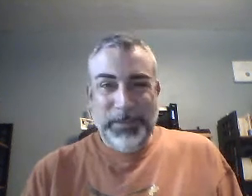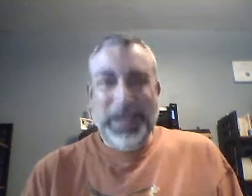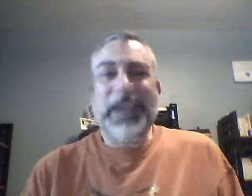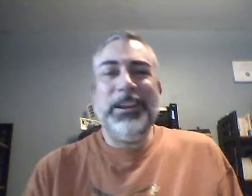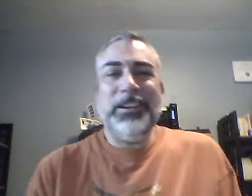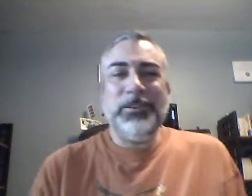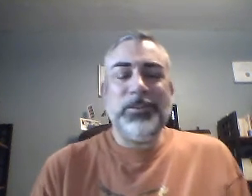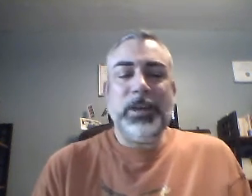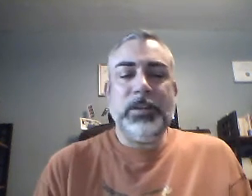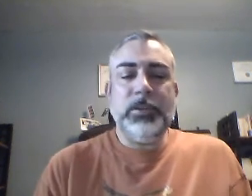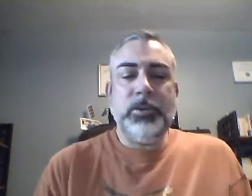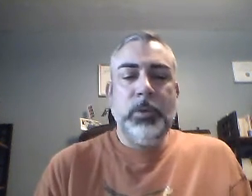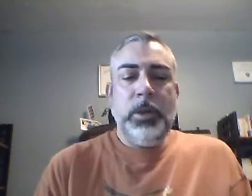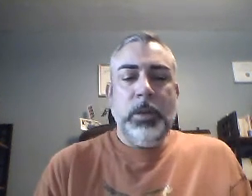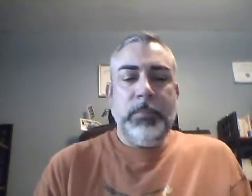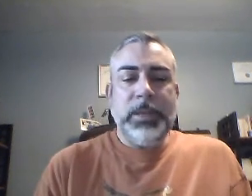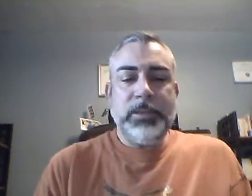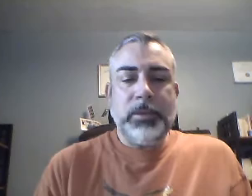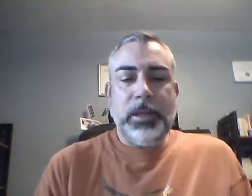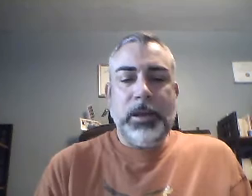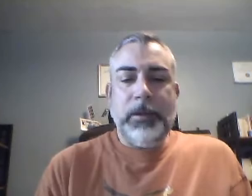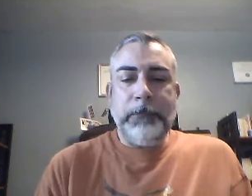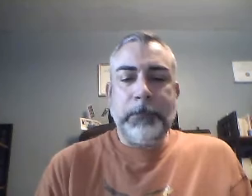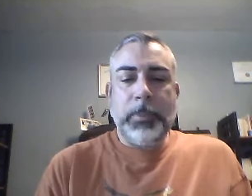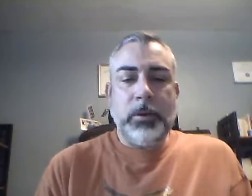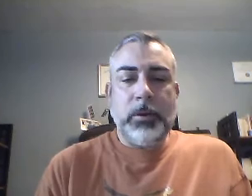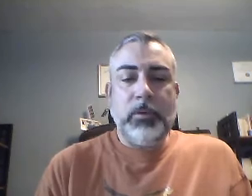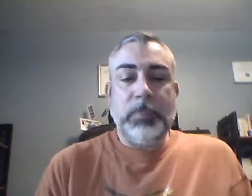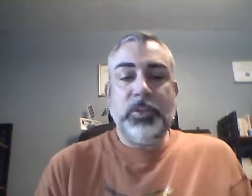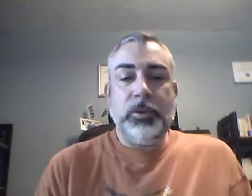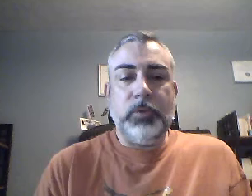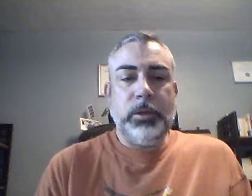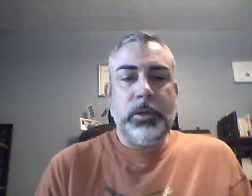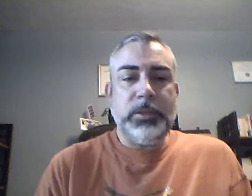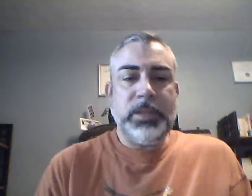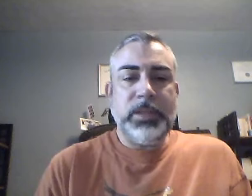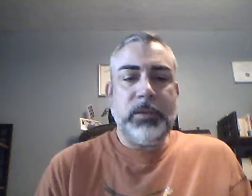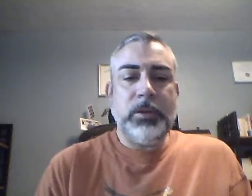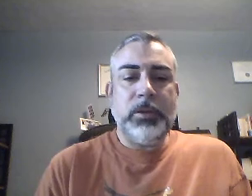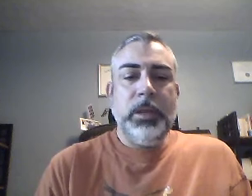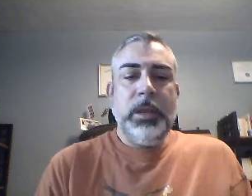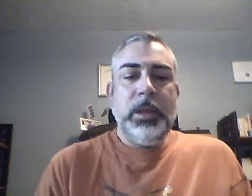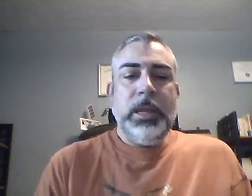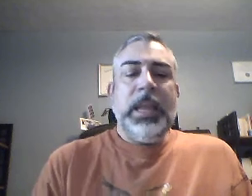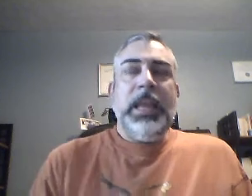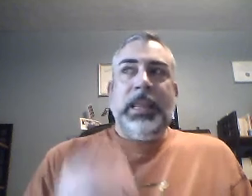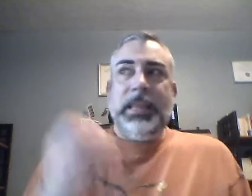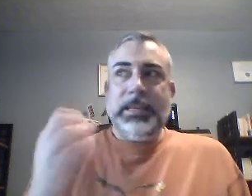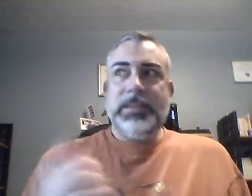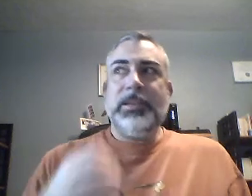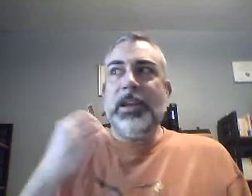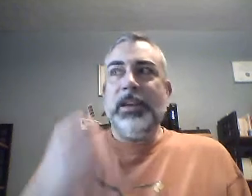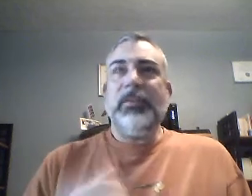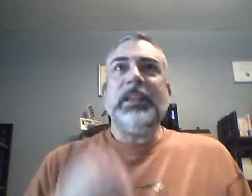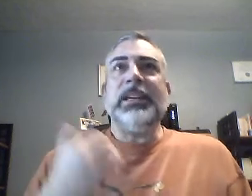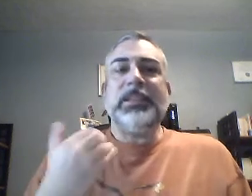man, trying to basically corrupt children, etc. So this kind of idea